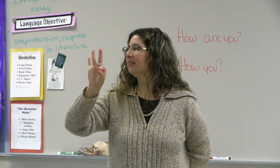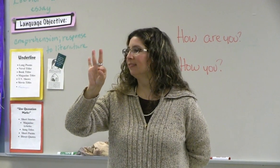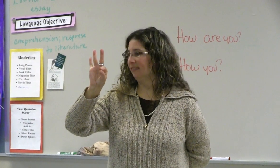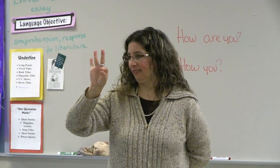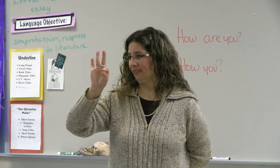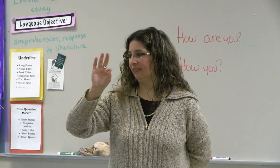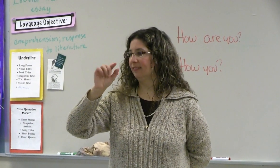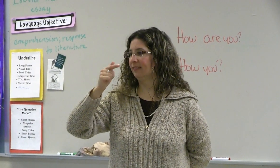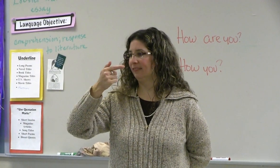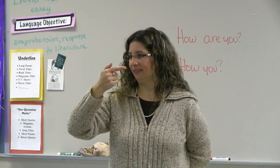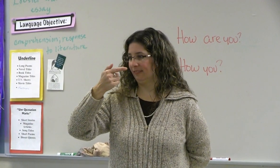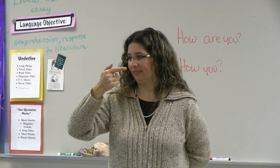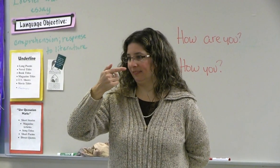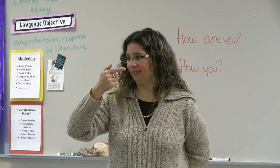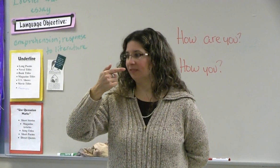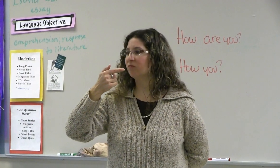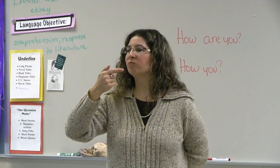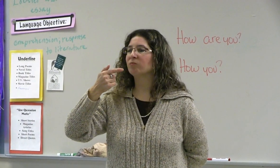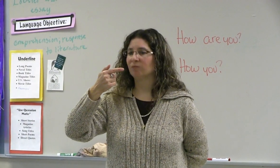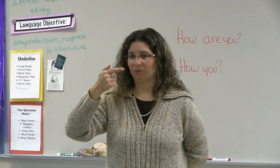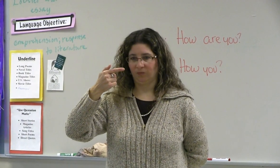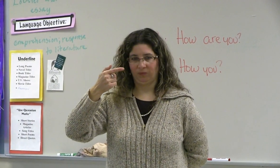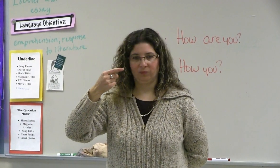that have recently started school here.